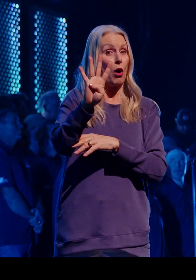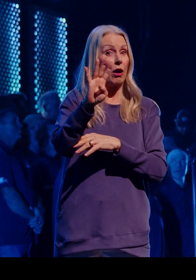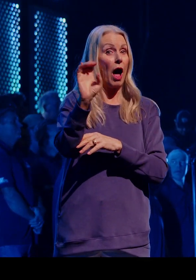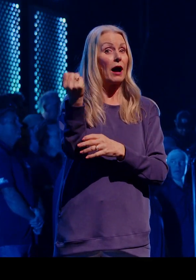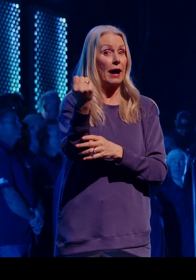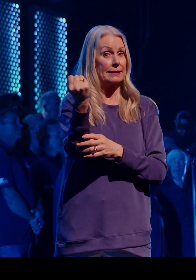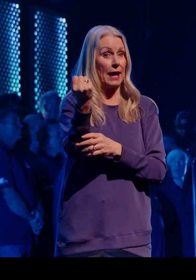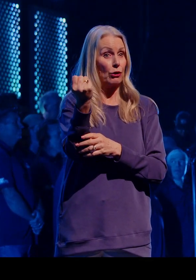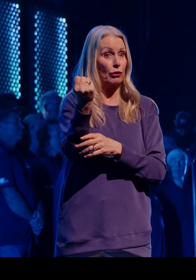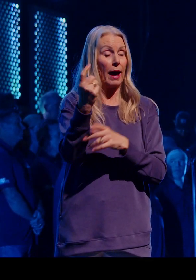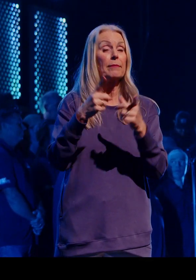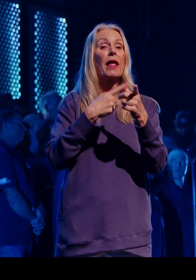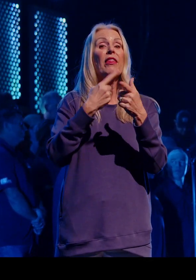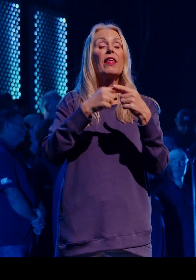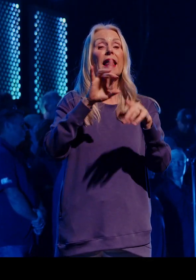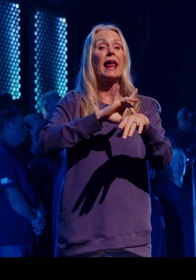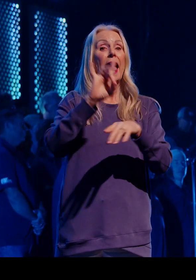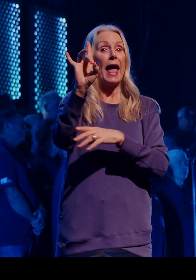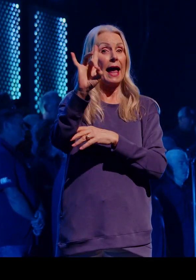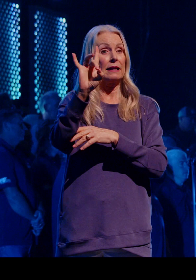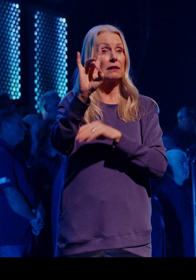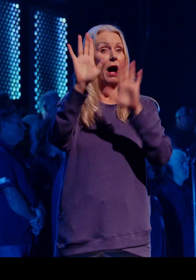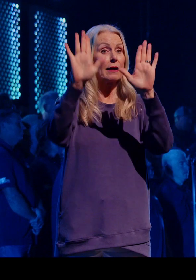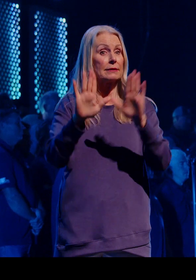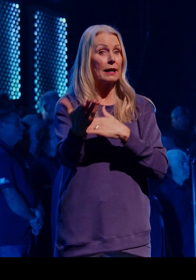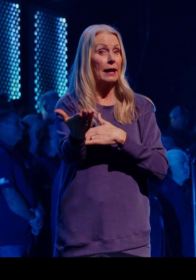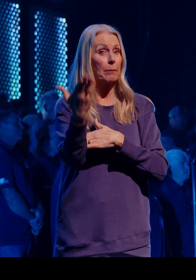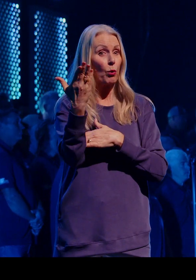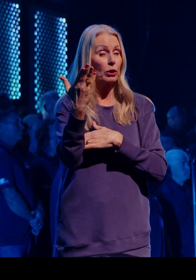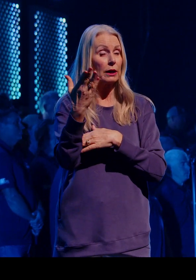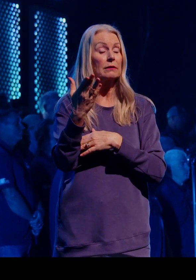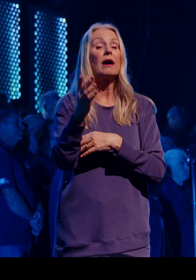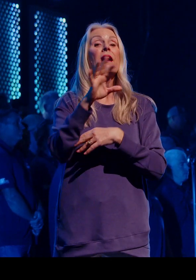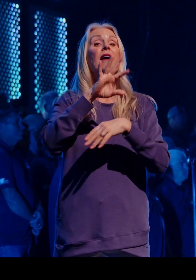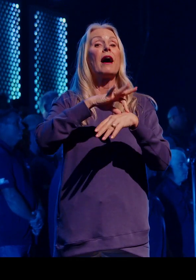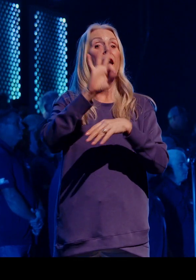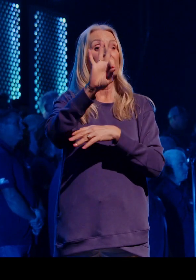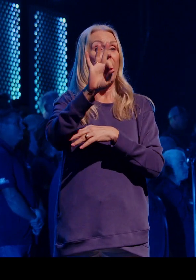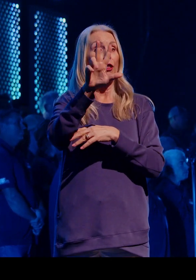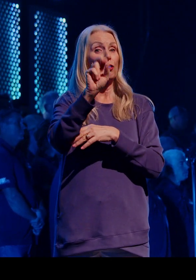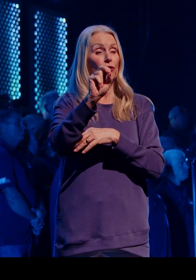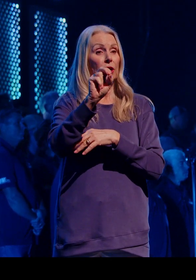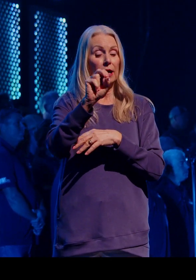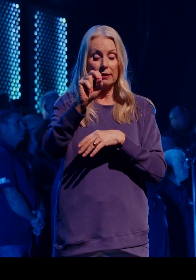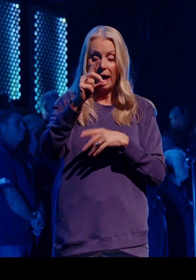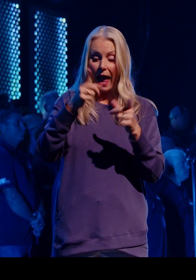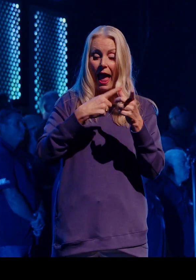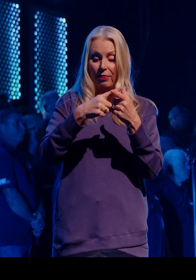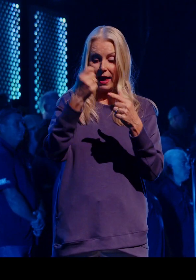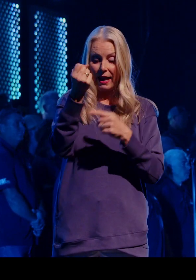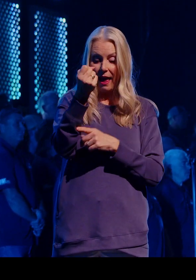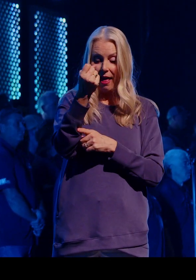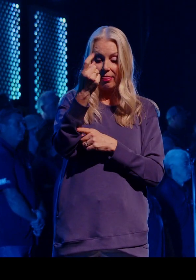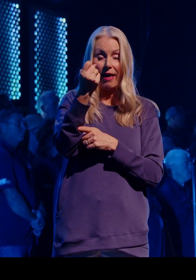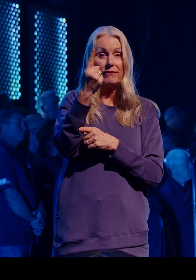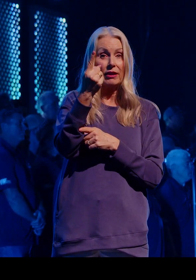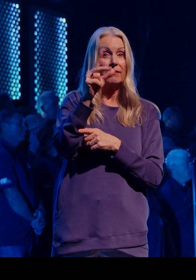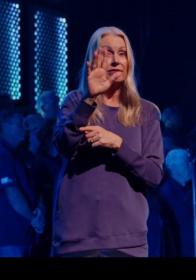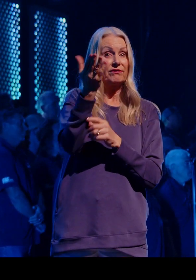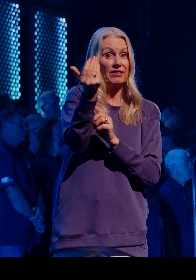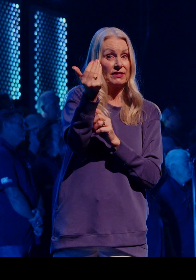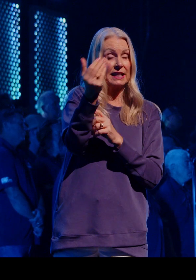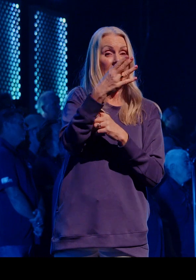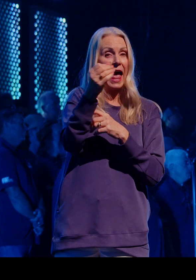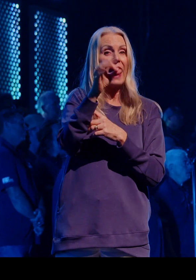service. We have our 8 a.m. service on Sunday morning, our 9:30 a.m. service on Sunday morning, and then an 11:15. We